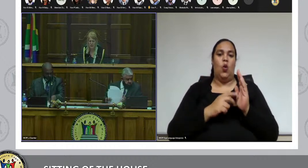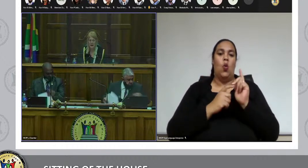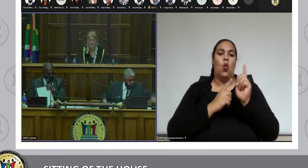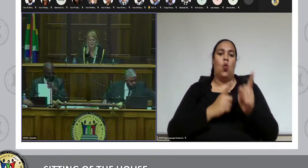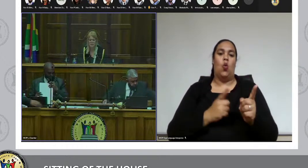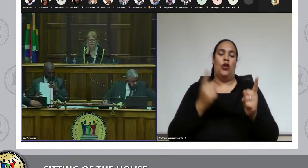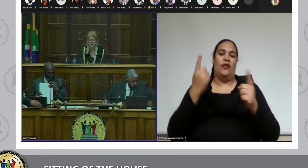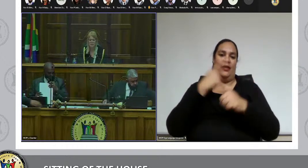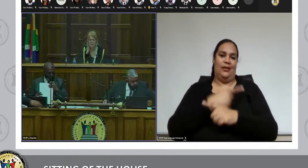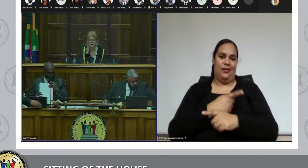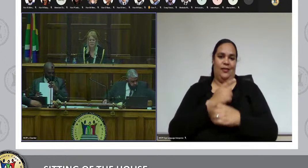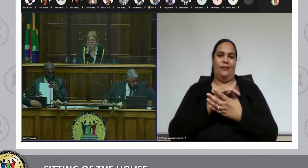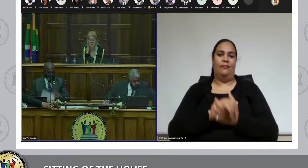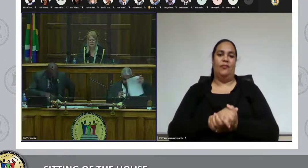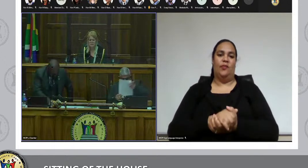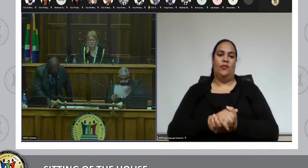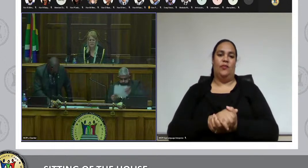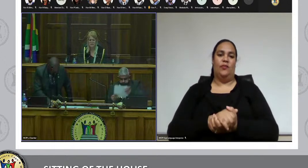of the day.